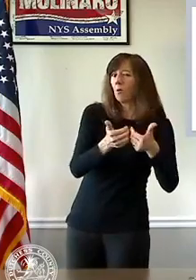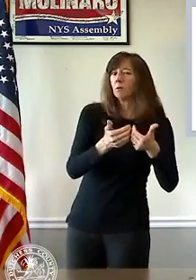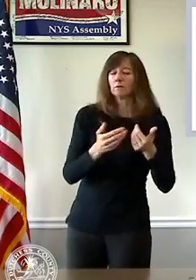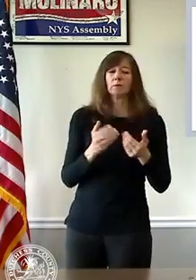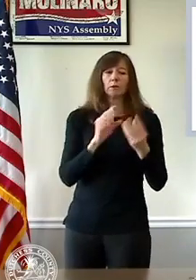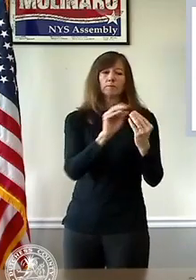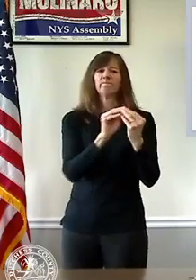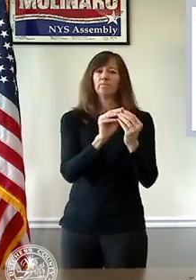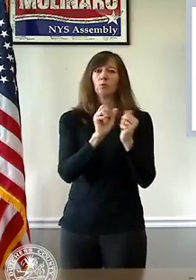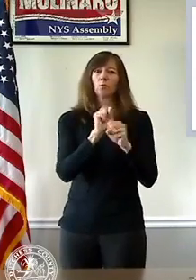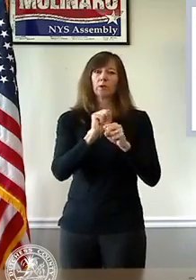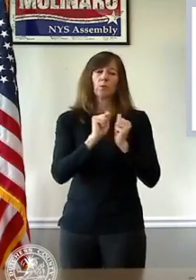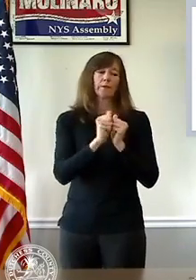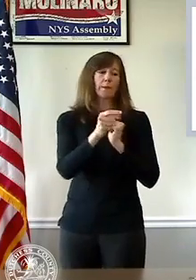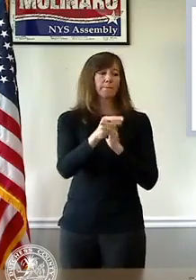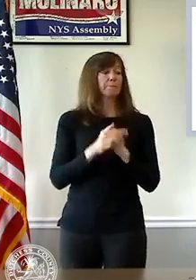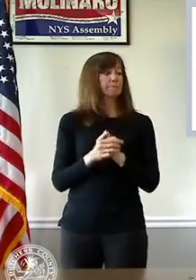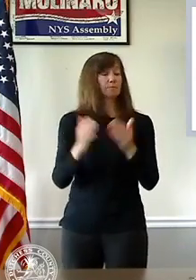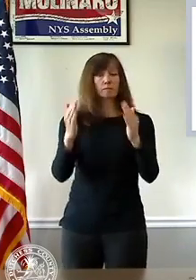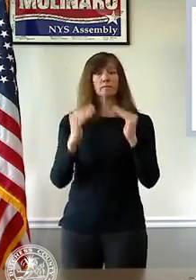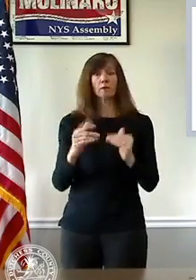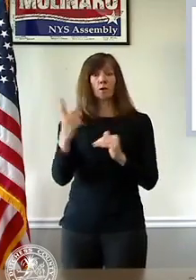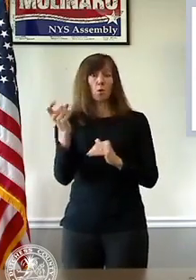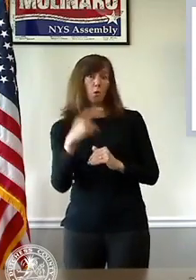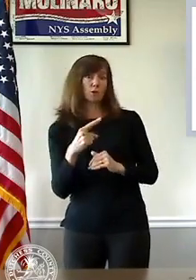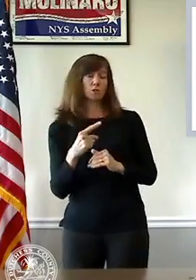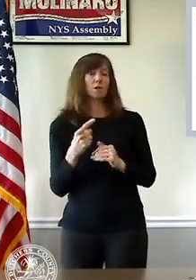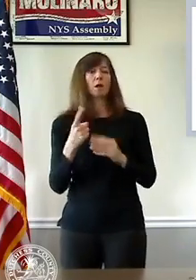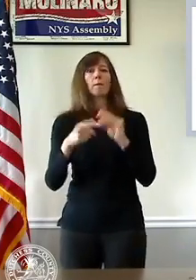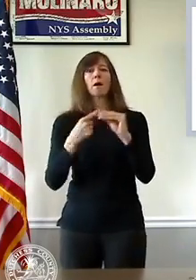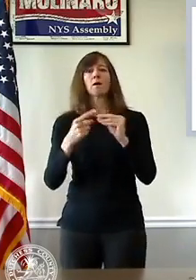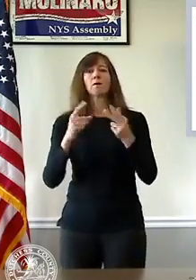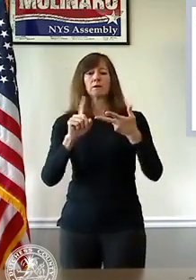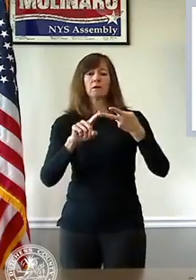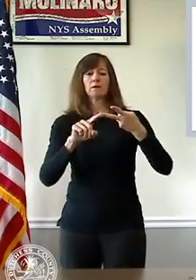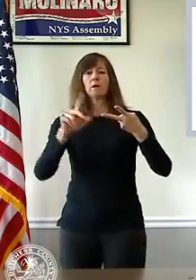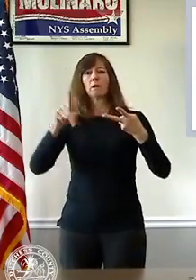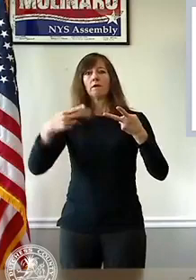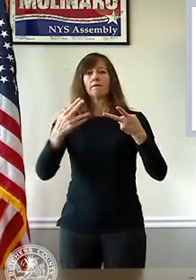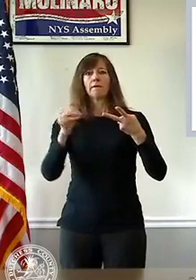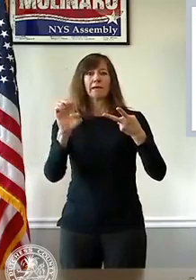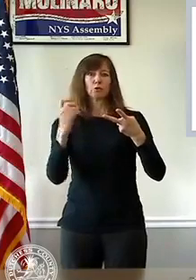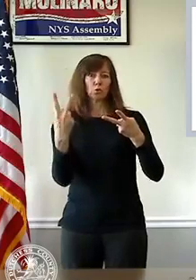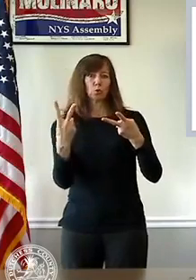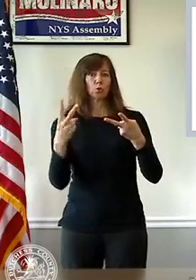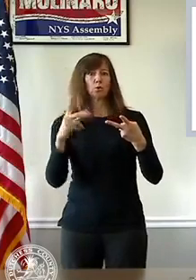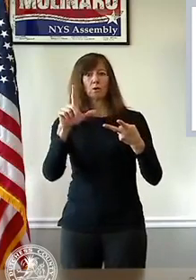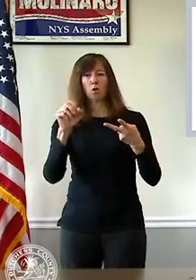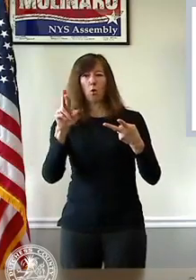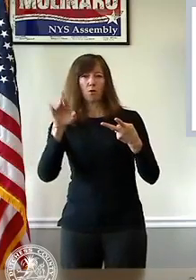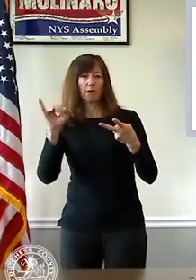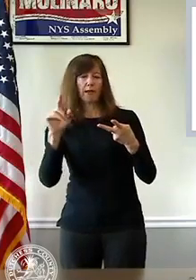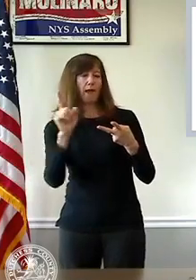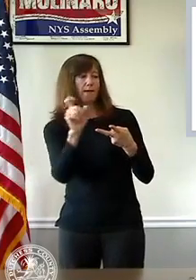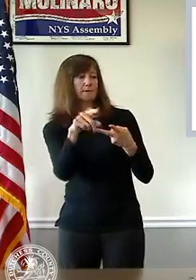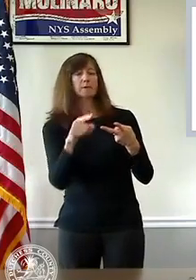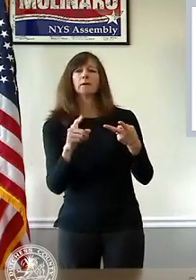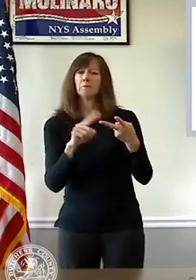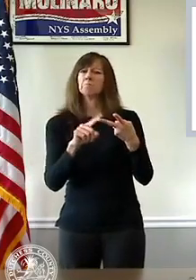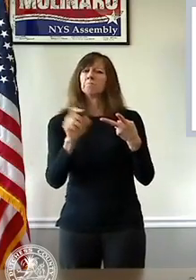well. Lori asked about phase 2. Yes, phase 2 is scheduled to begin on Tuesday, June the